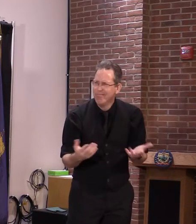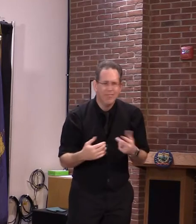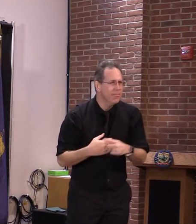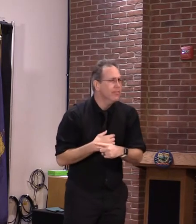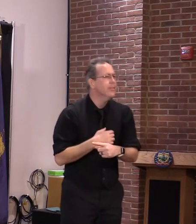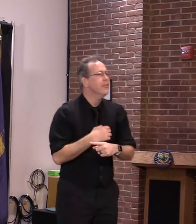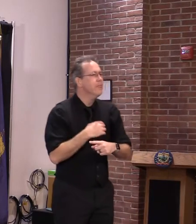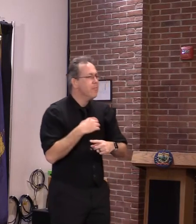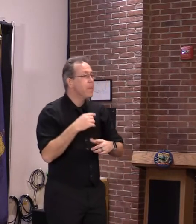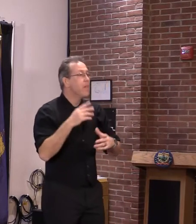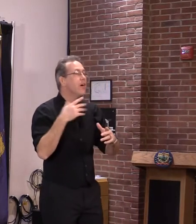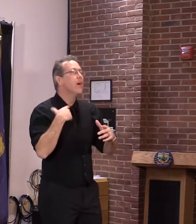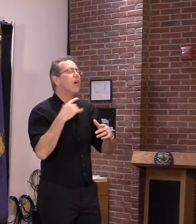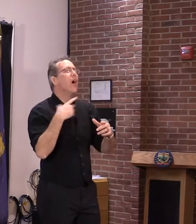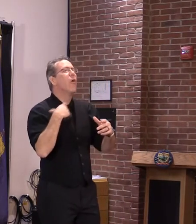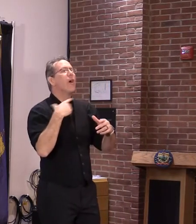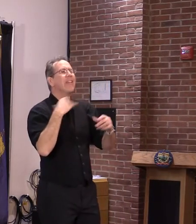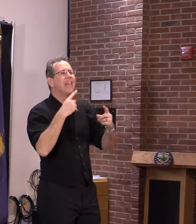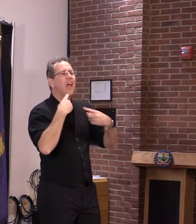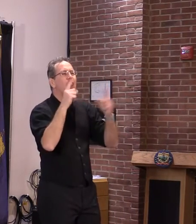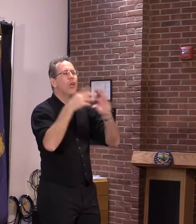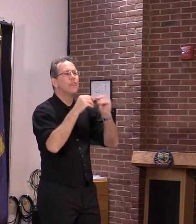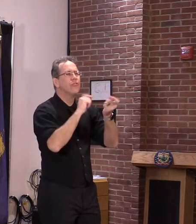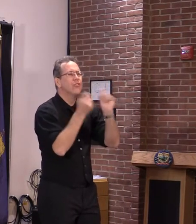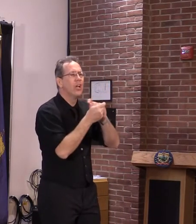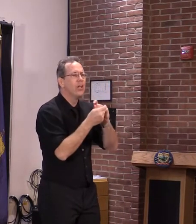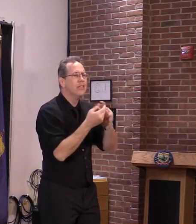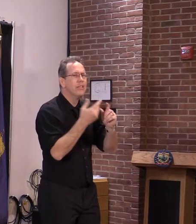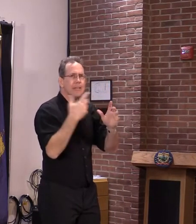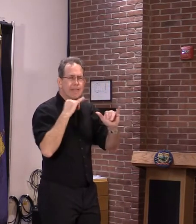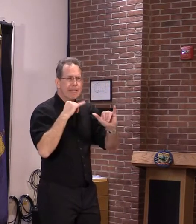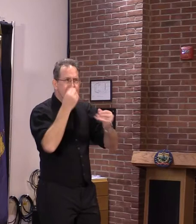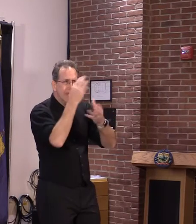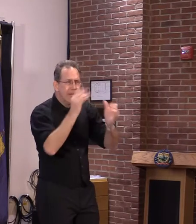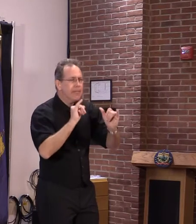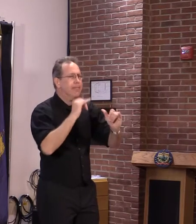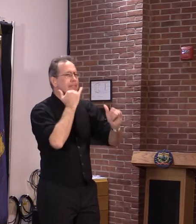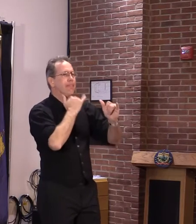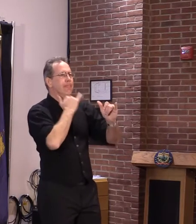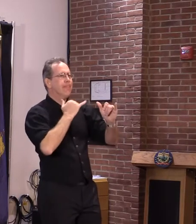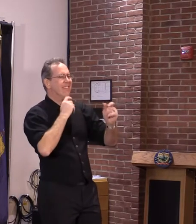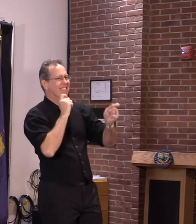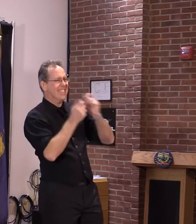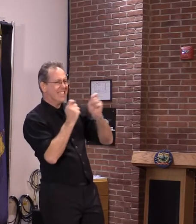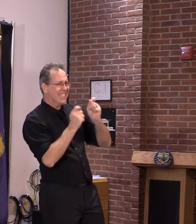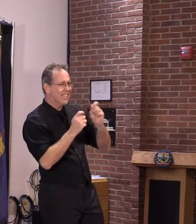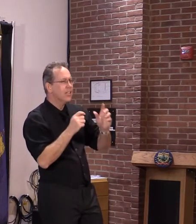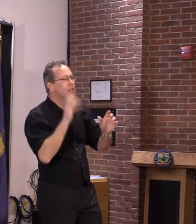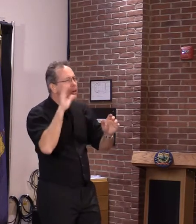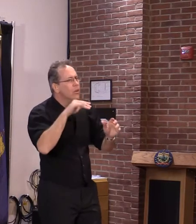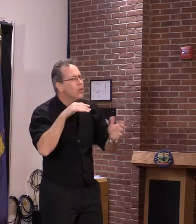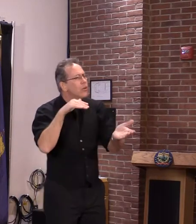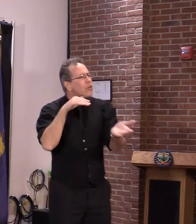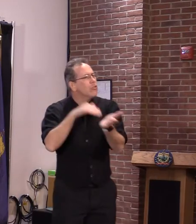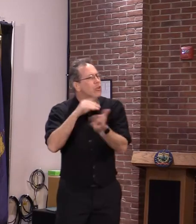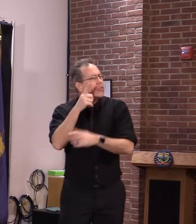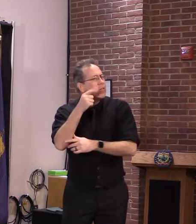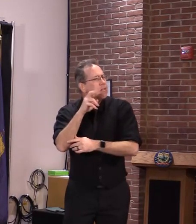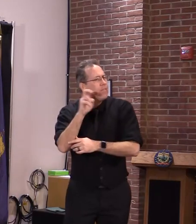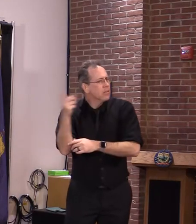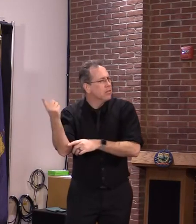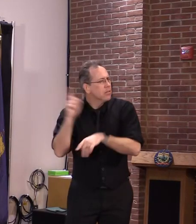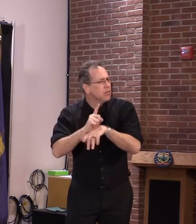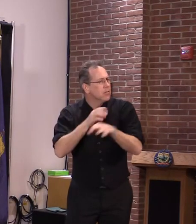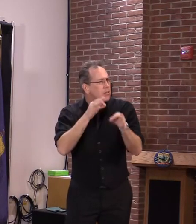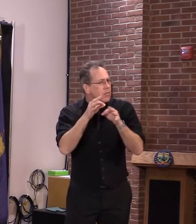do the pivot. But I think it's just important to acknowledge, you know, again, that, you know, we've heard from Dr. Levine, his colleagues in the broader medical community and now